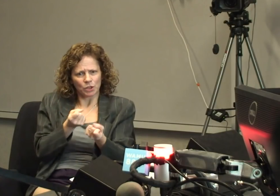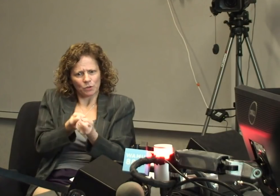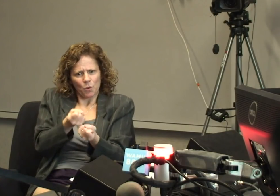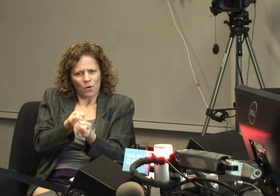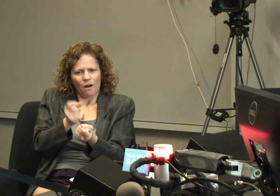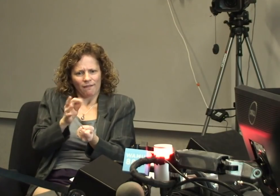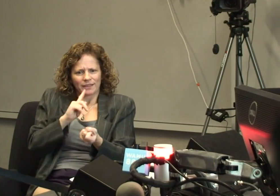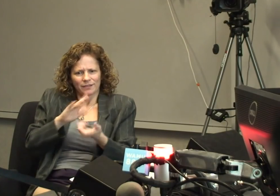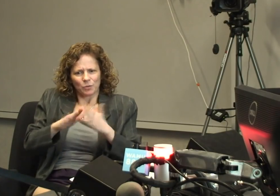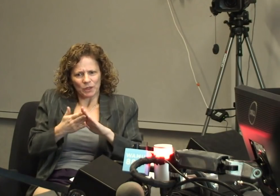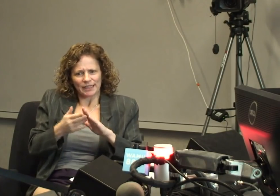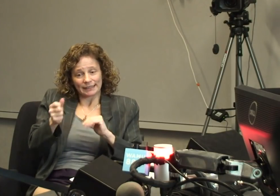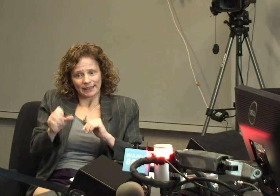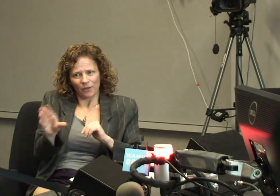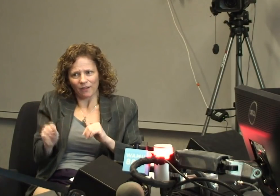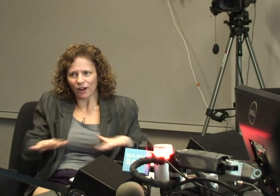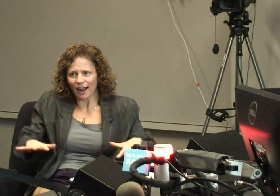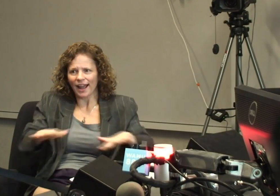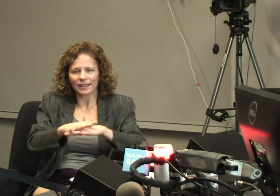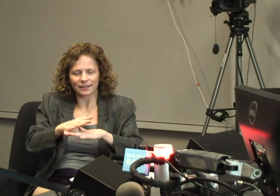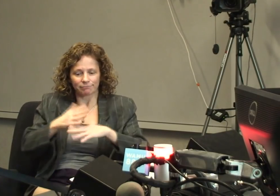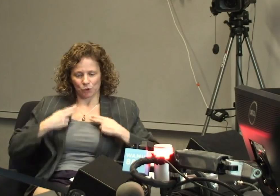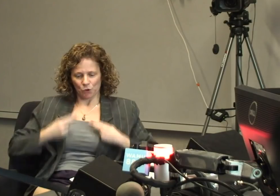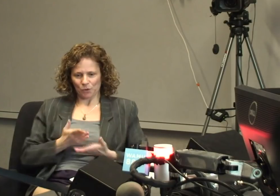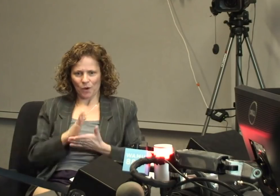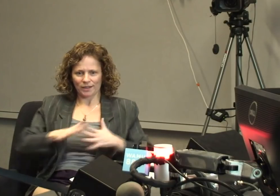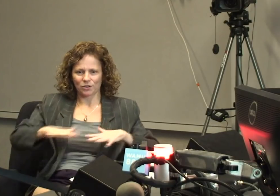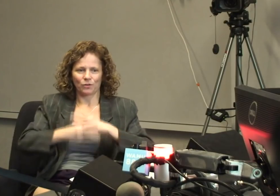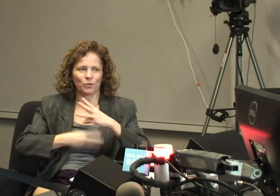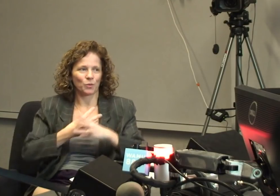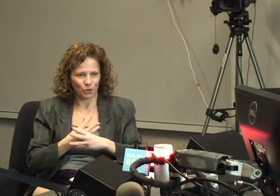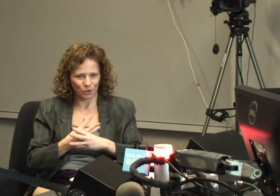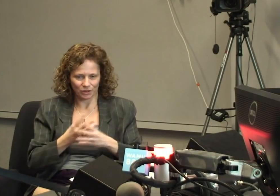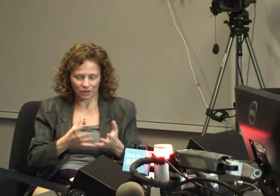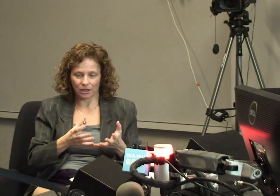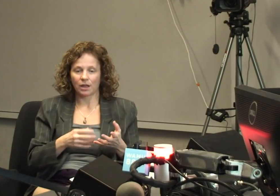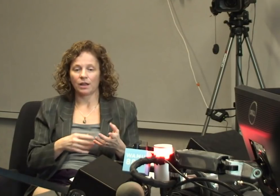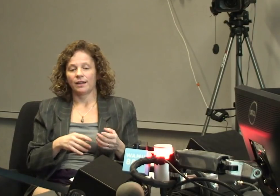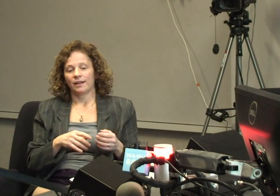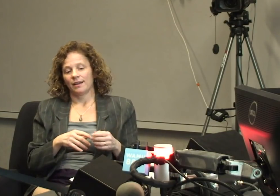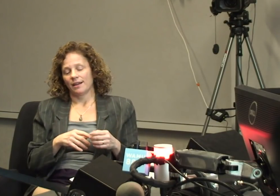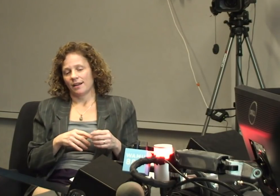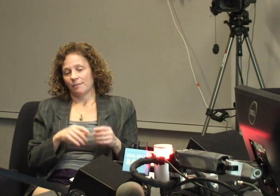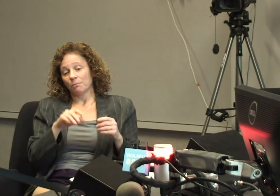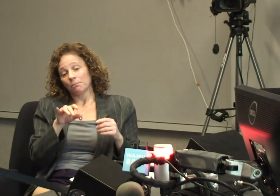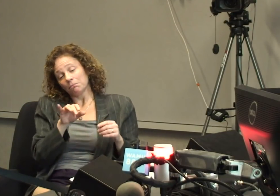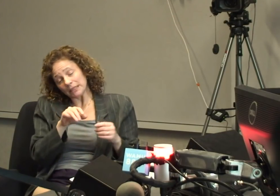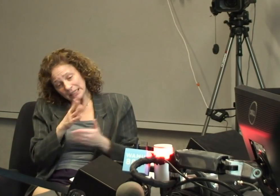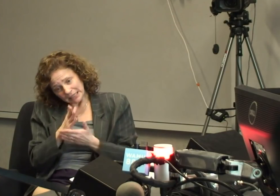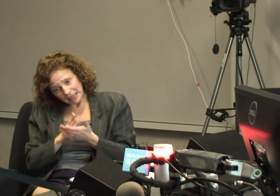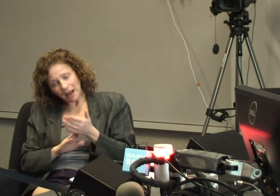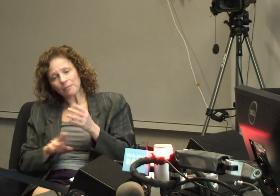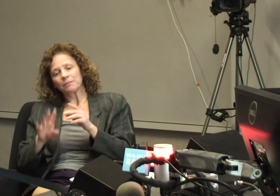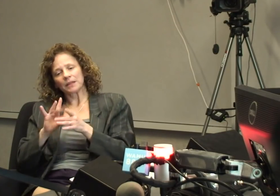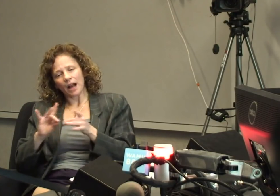Nelson Mandela was a staunch supporter of the deaf community in South Africa and of course a human rights proponent throughout the world. And so